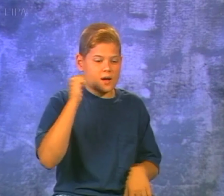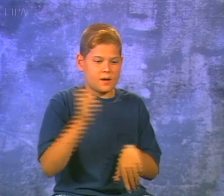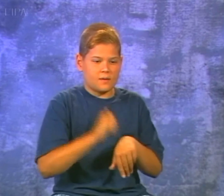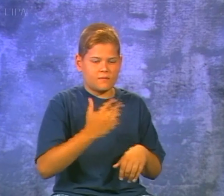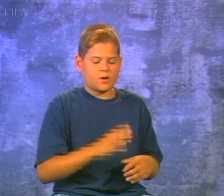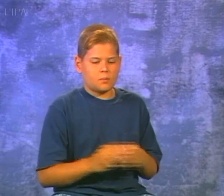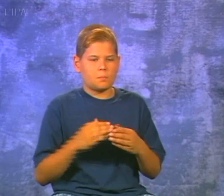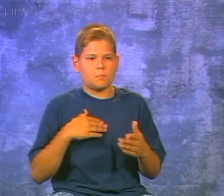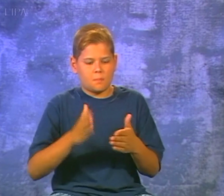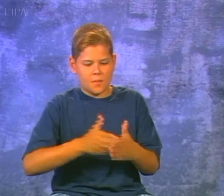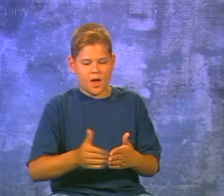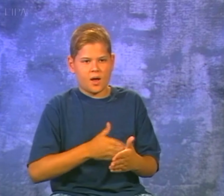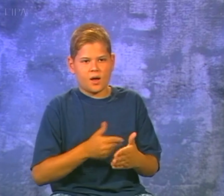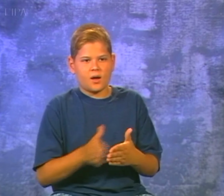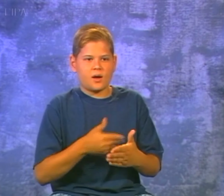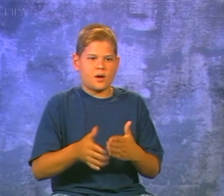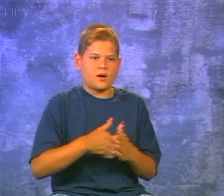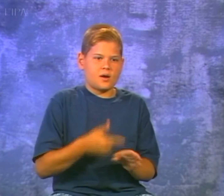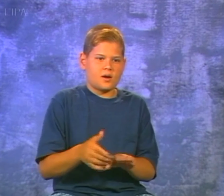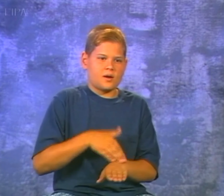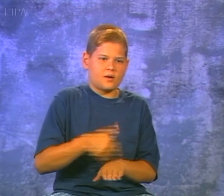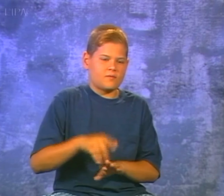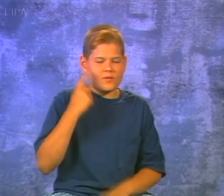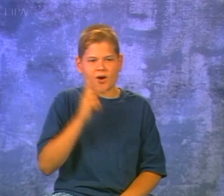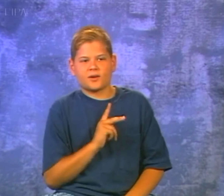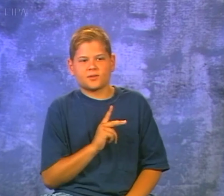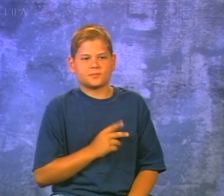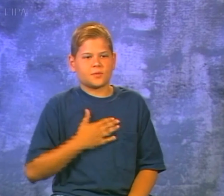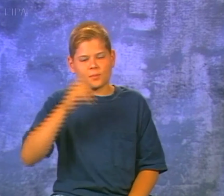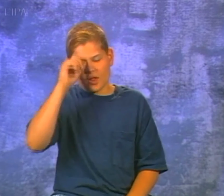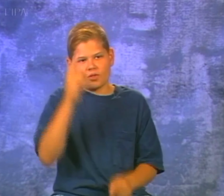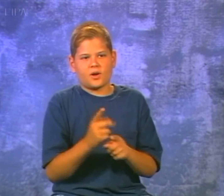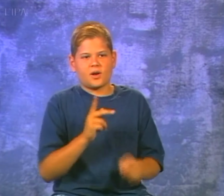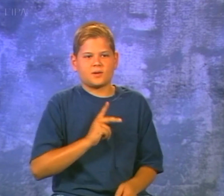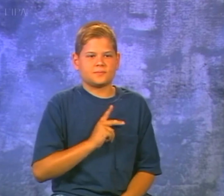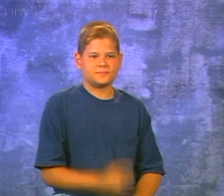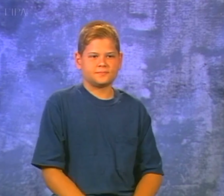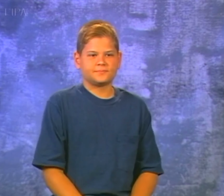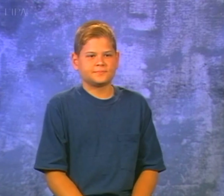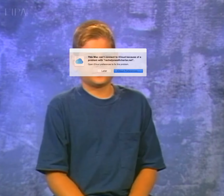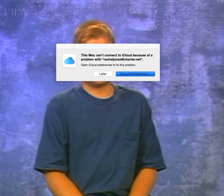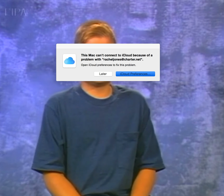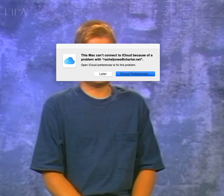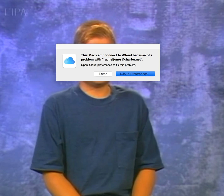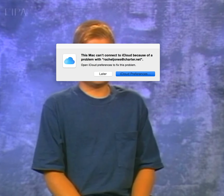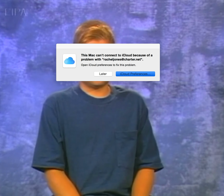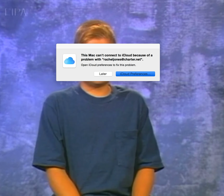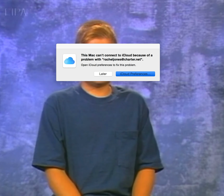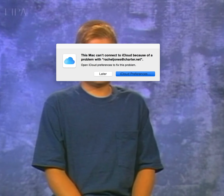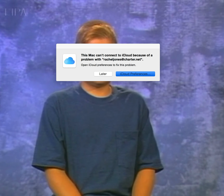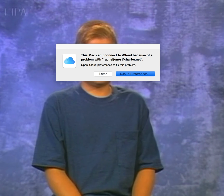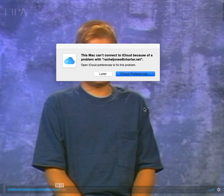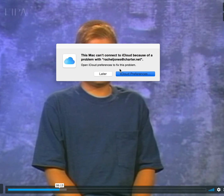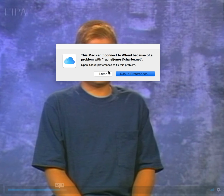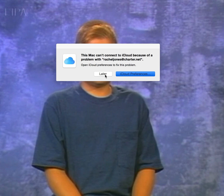able to make it where it actually floated in water because I painted it and made sure that it was protected from the water. And so